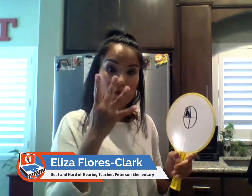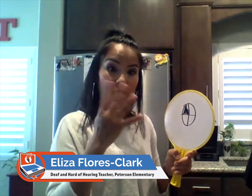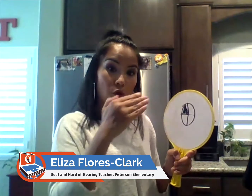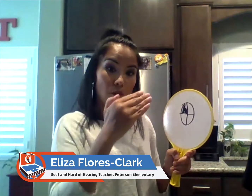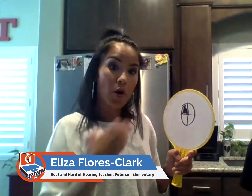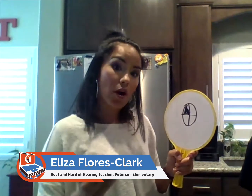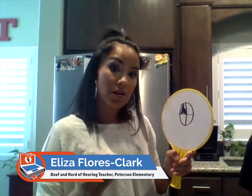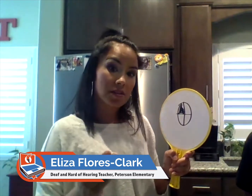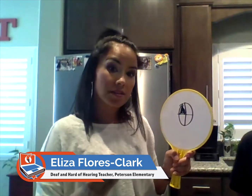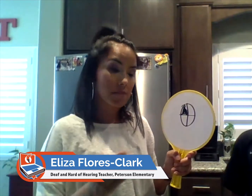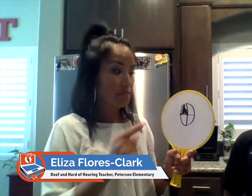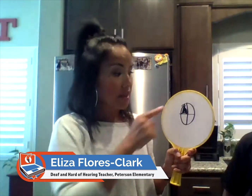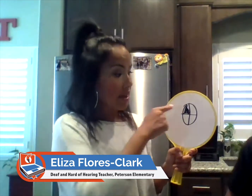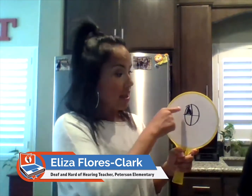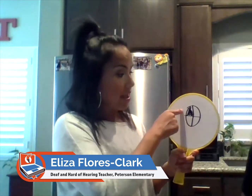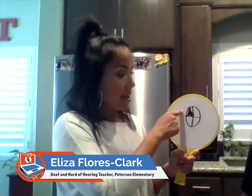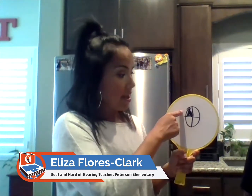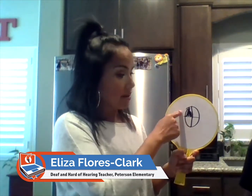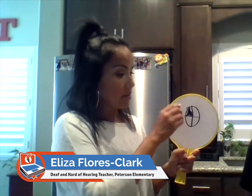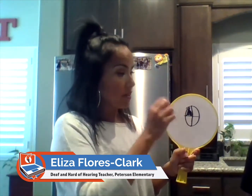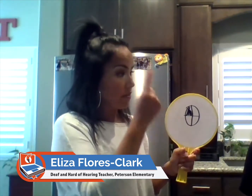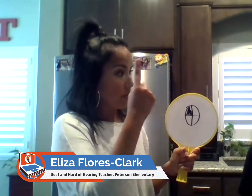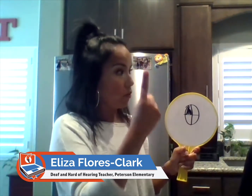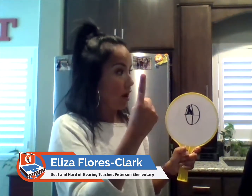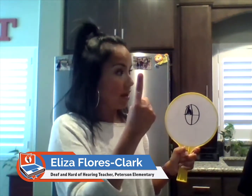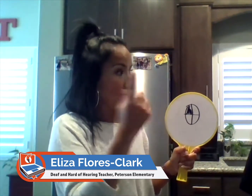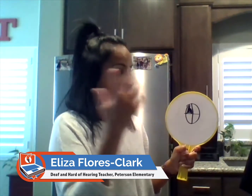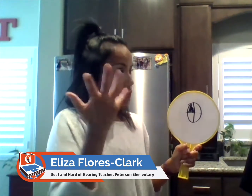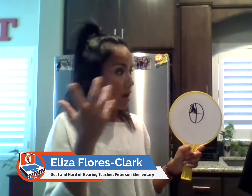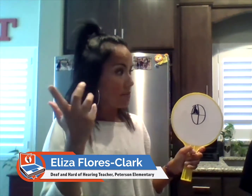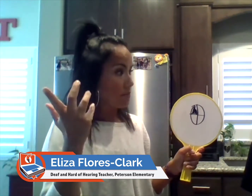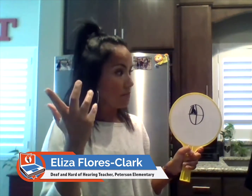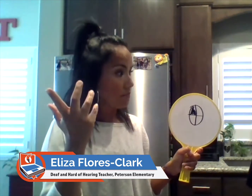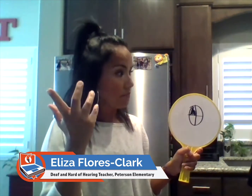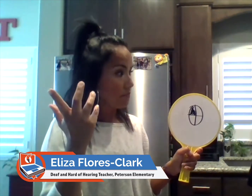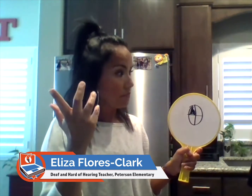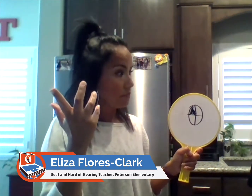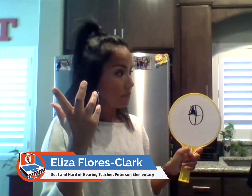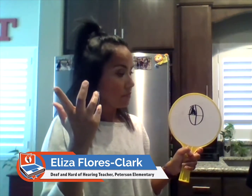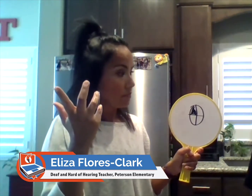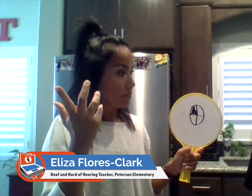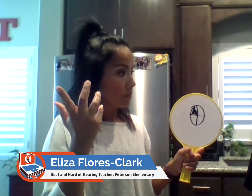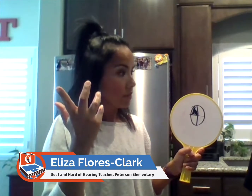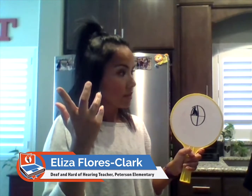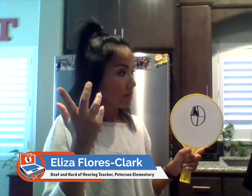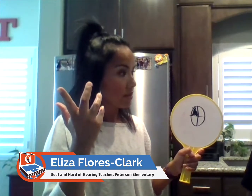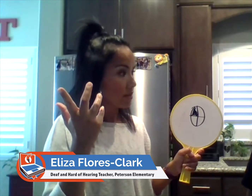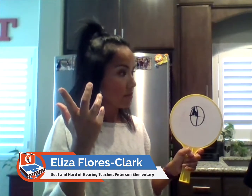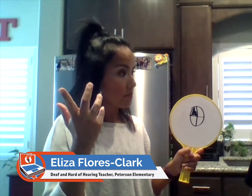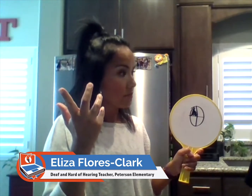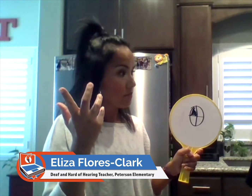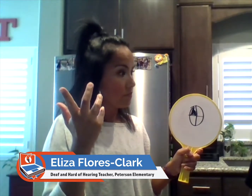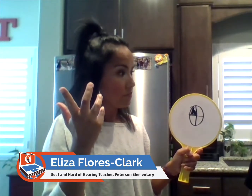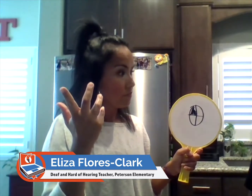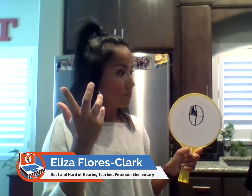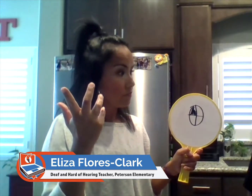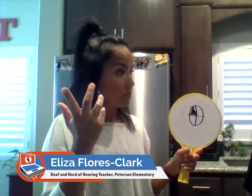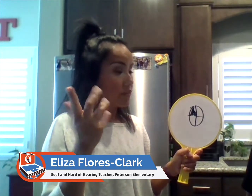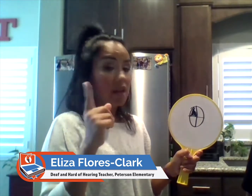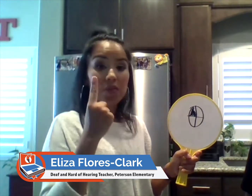4 parts. And then the 1 is what? The 1 is what's shaded in. The